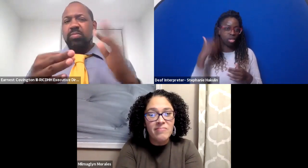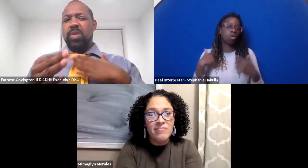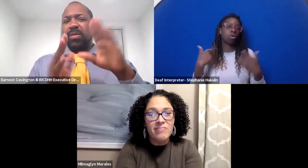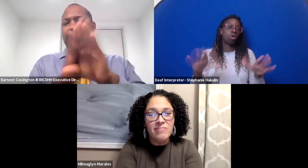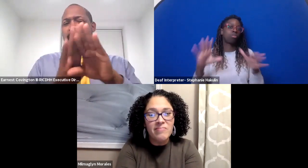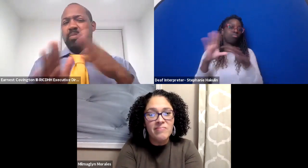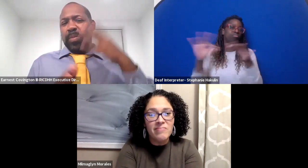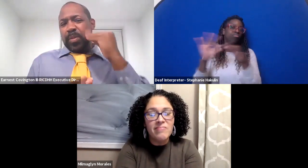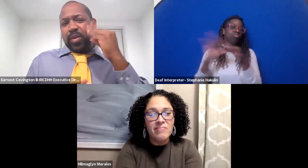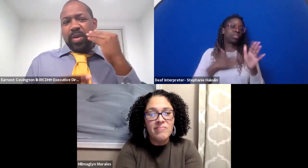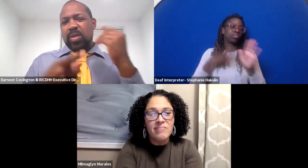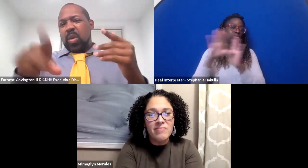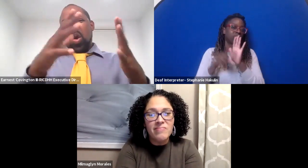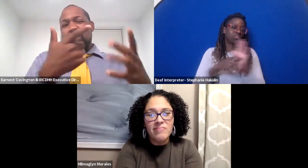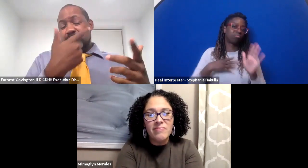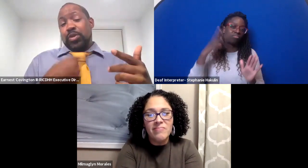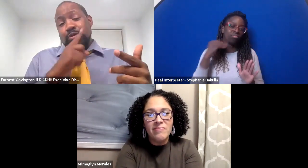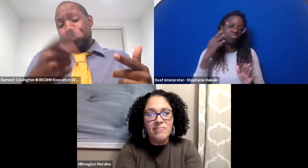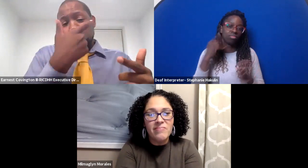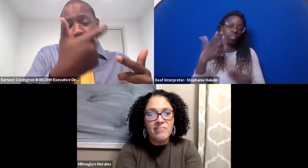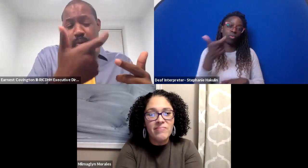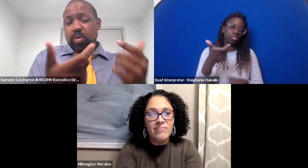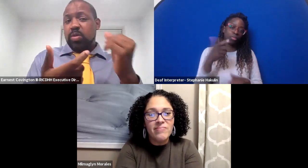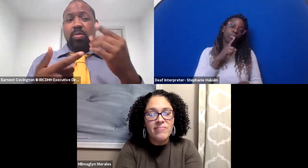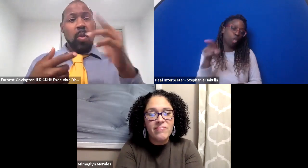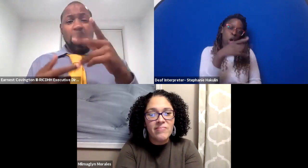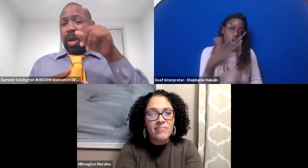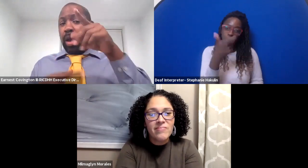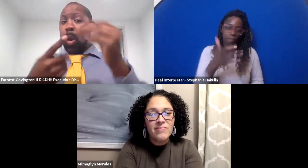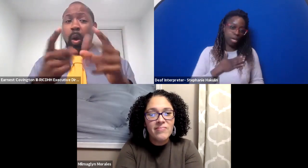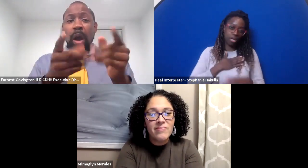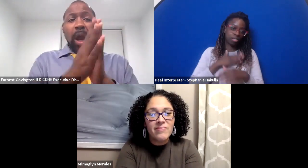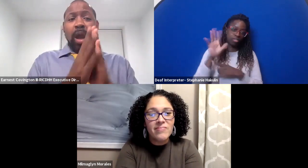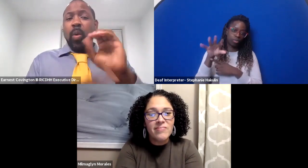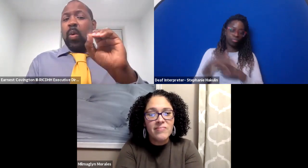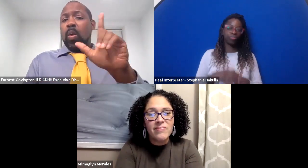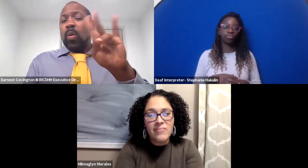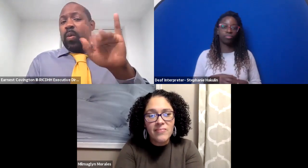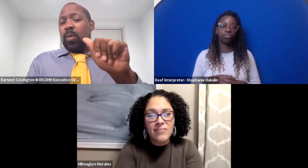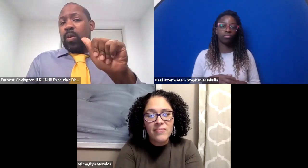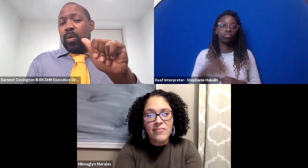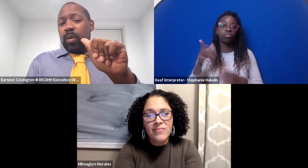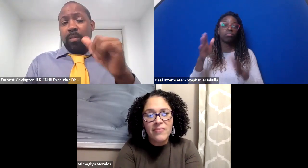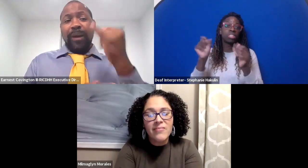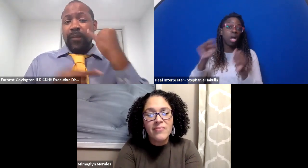like to ask questions? This is a perfect time to ask questions of any of our presenters today.